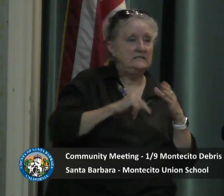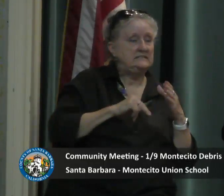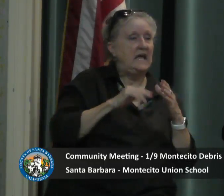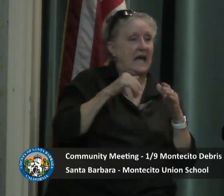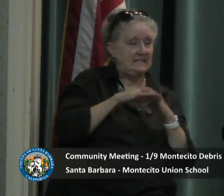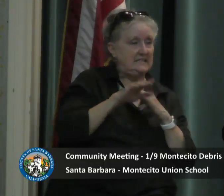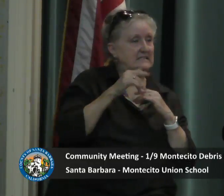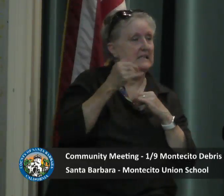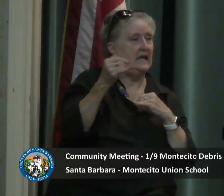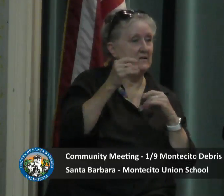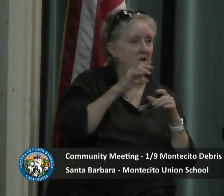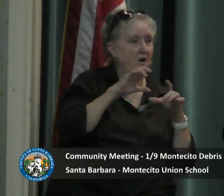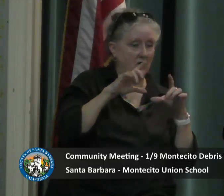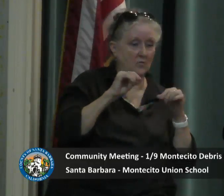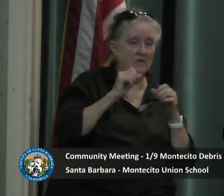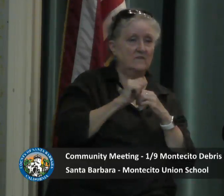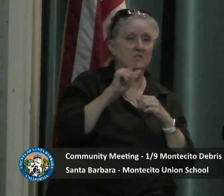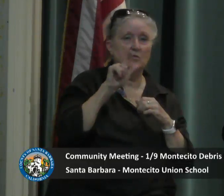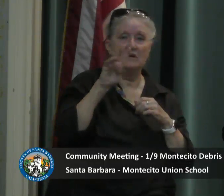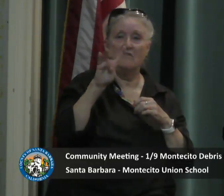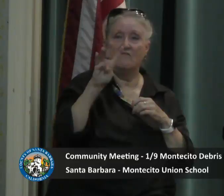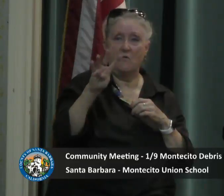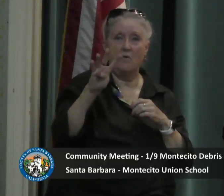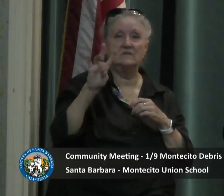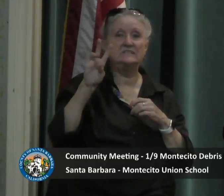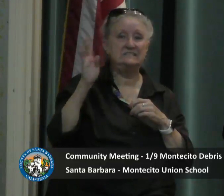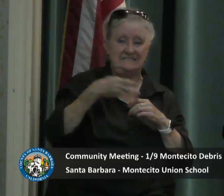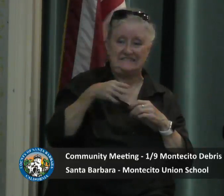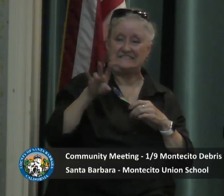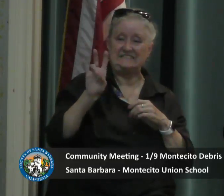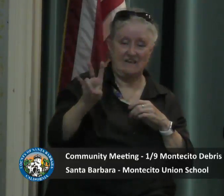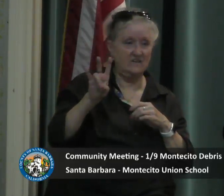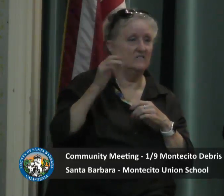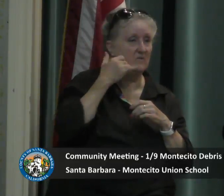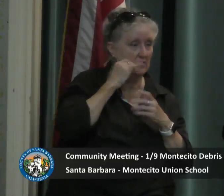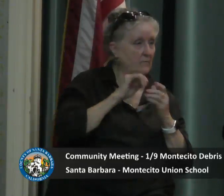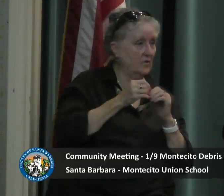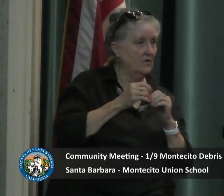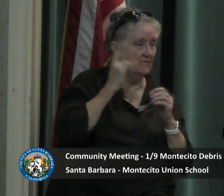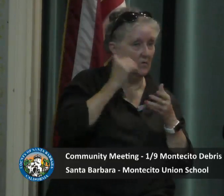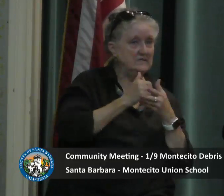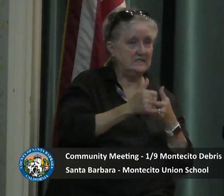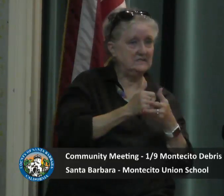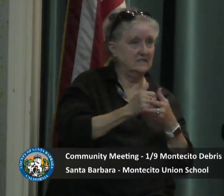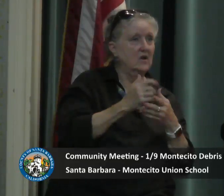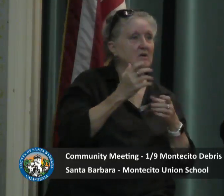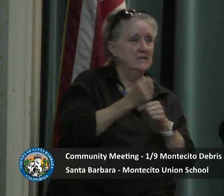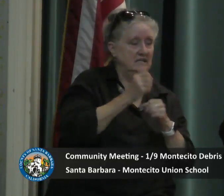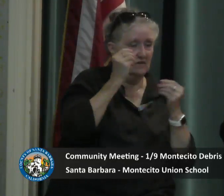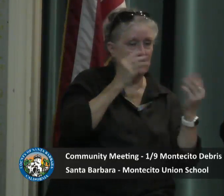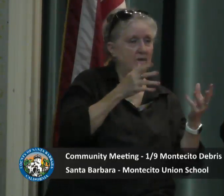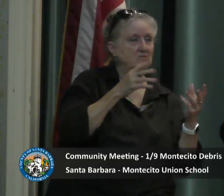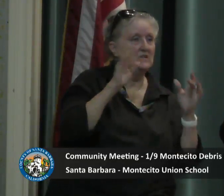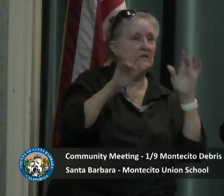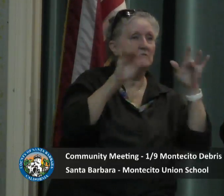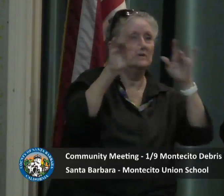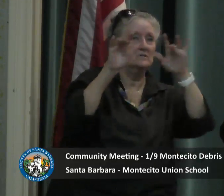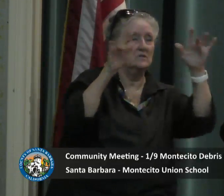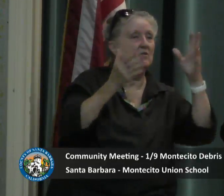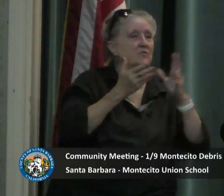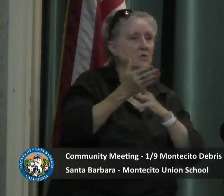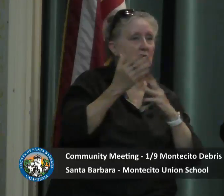card with a 24/7 phone number for any assistance. You can also get this information and reach out to us through